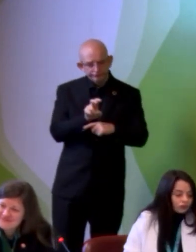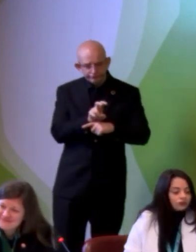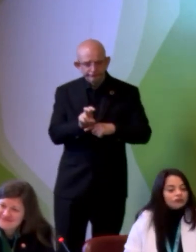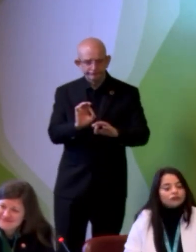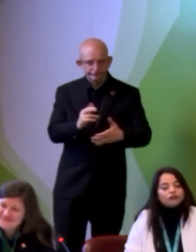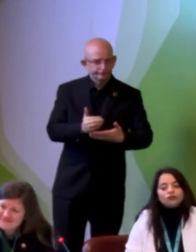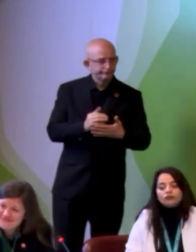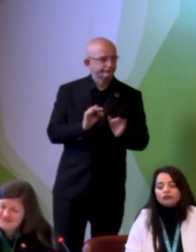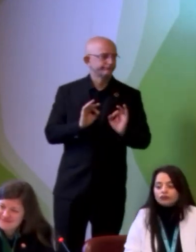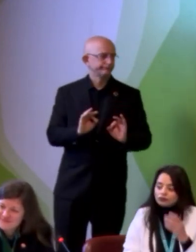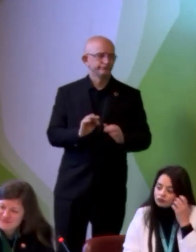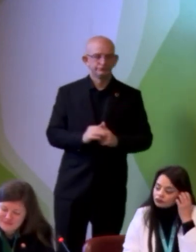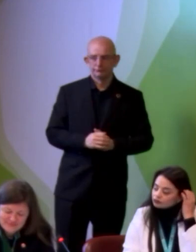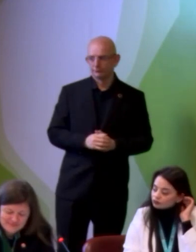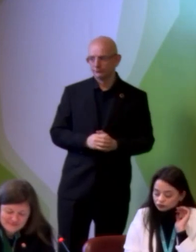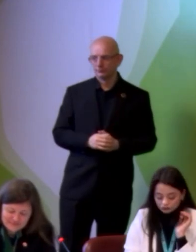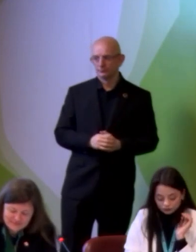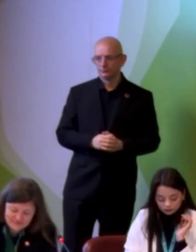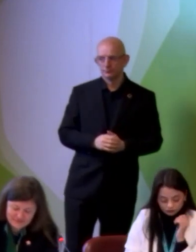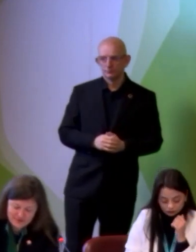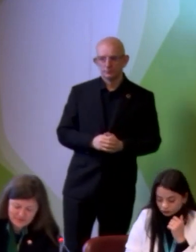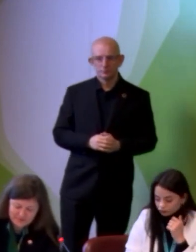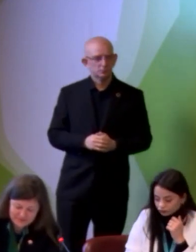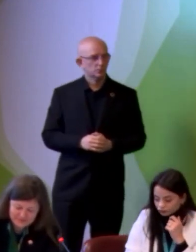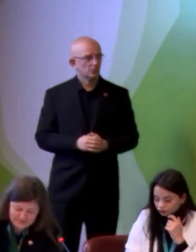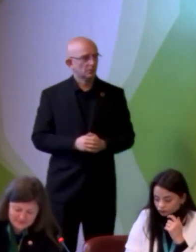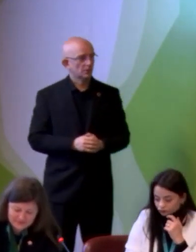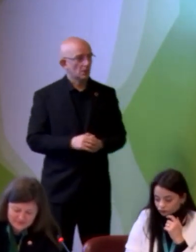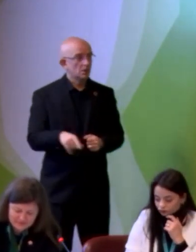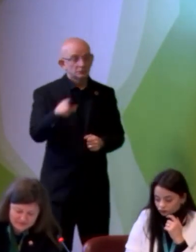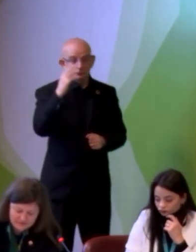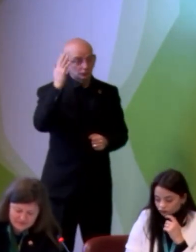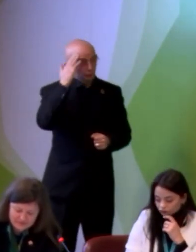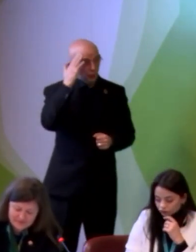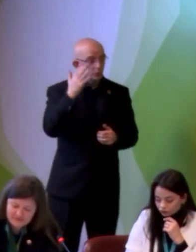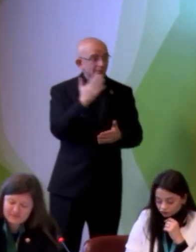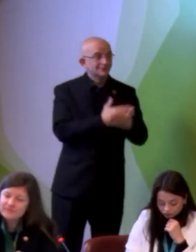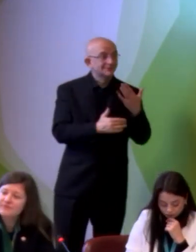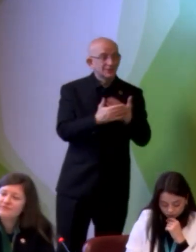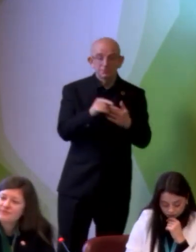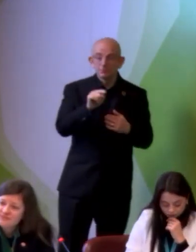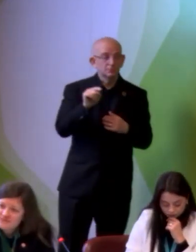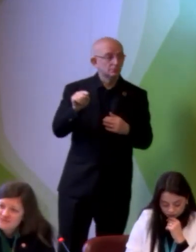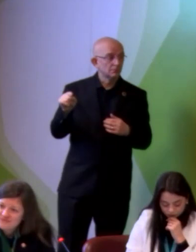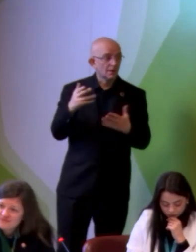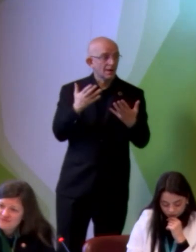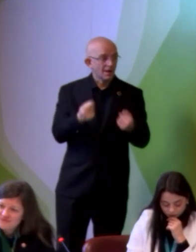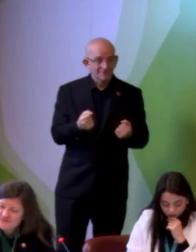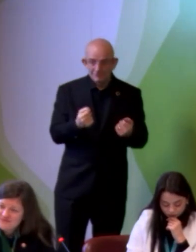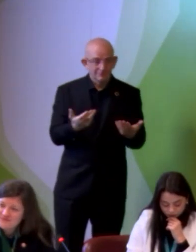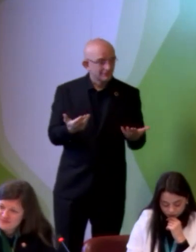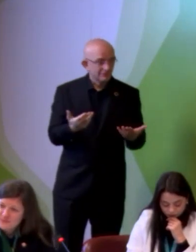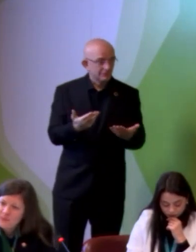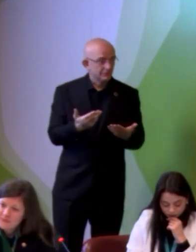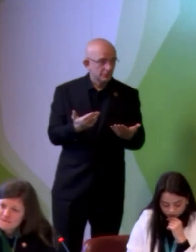disabilities. Because we know that disabilities, some are just not born with, but it comes on,